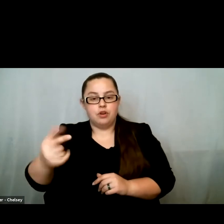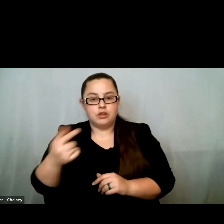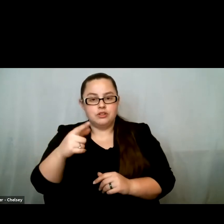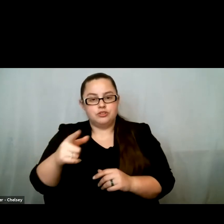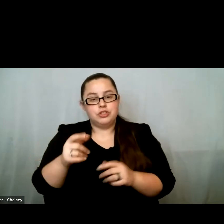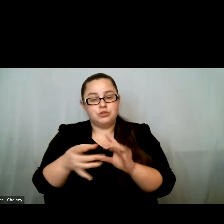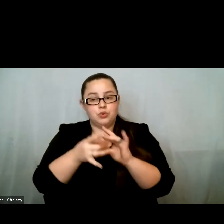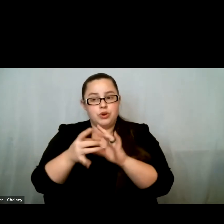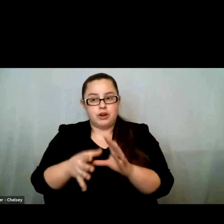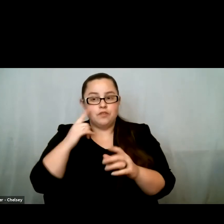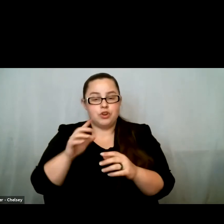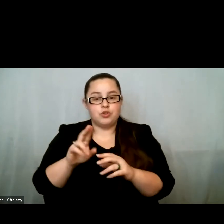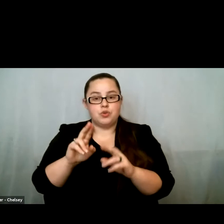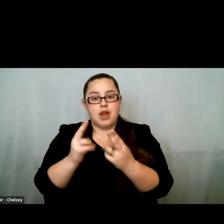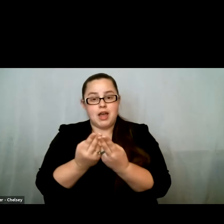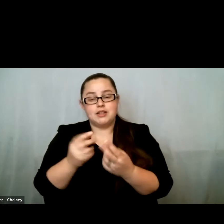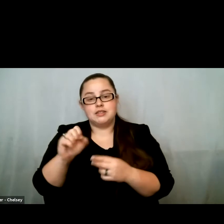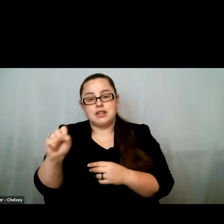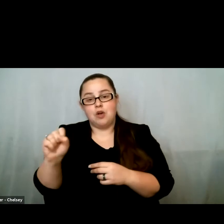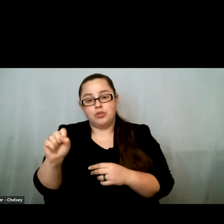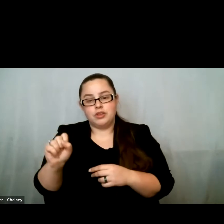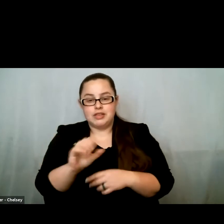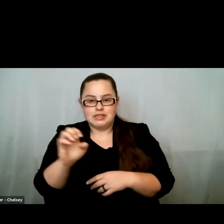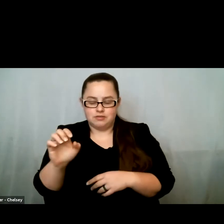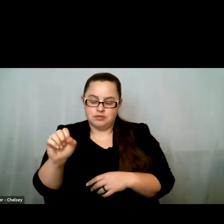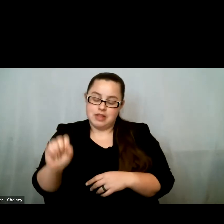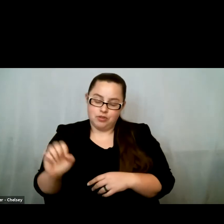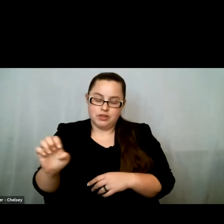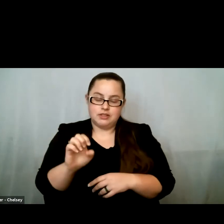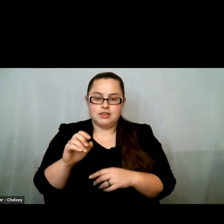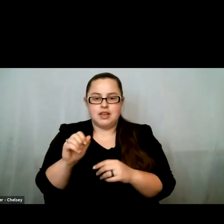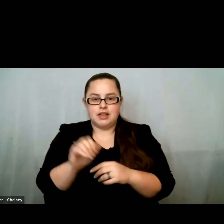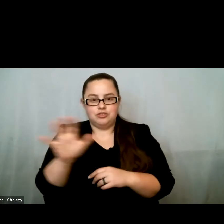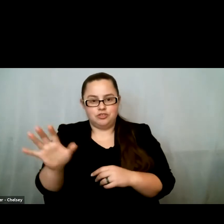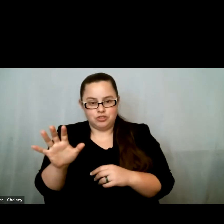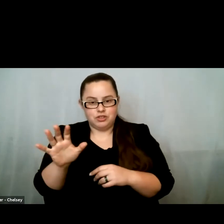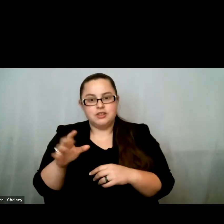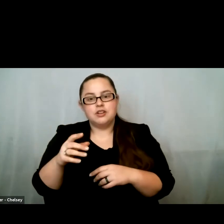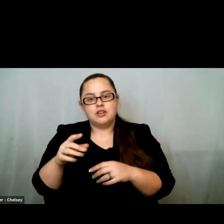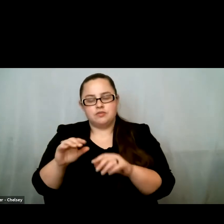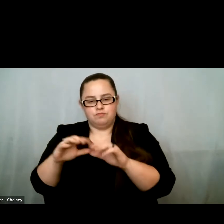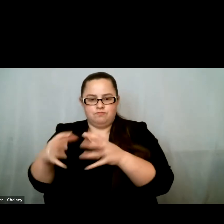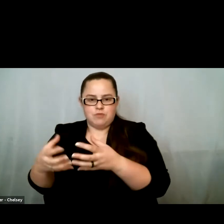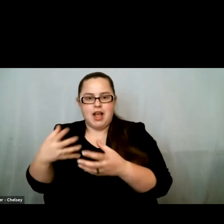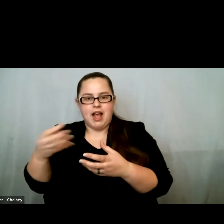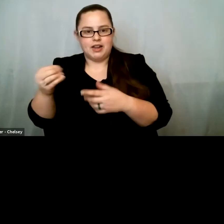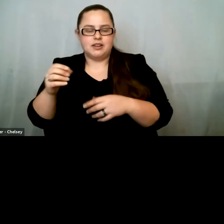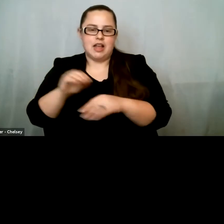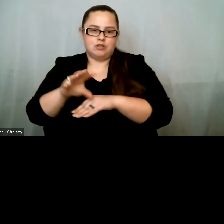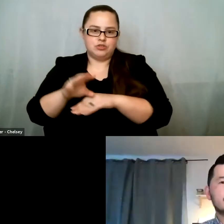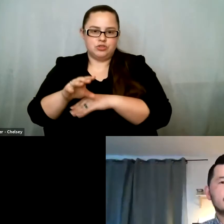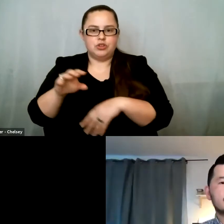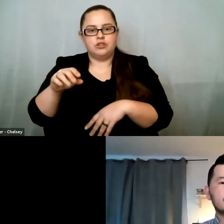Asian American Academic Program and a general counselor at Fresno City College. Jack Yang is a